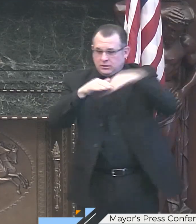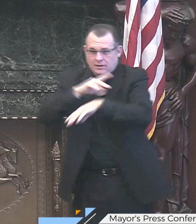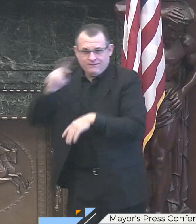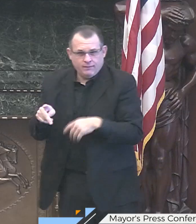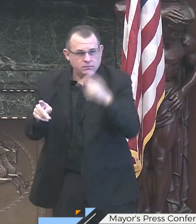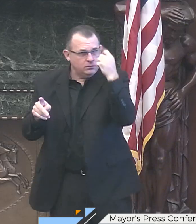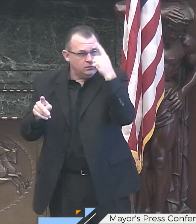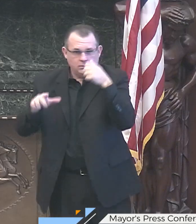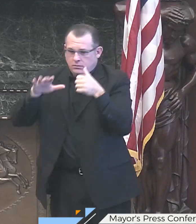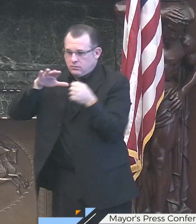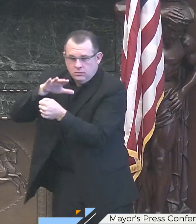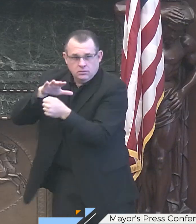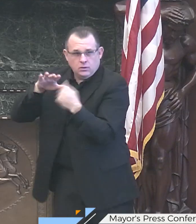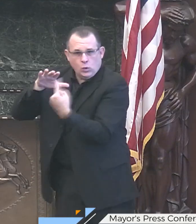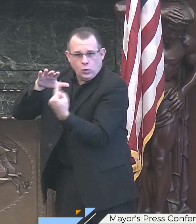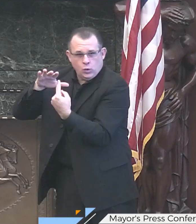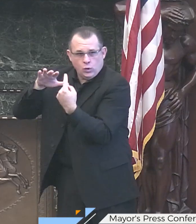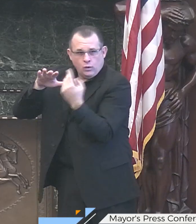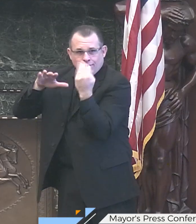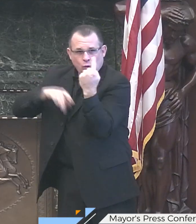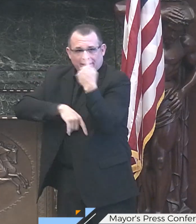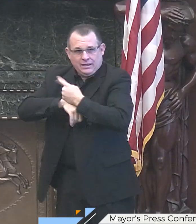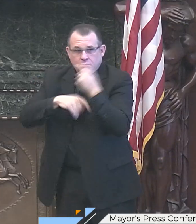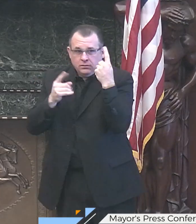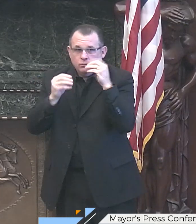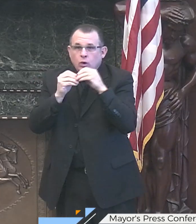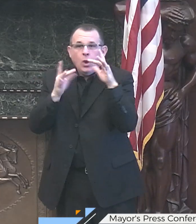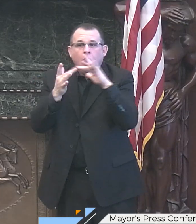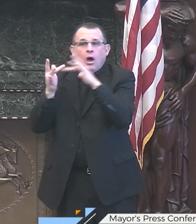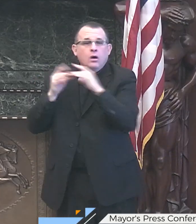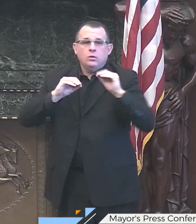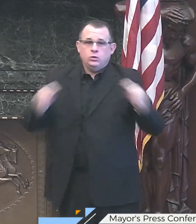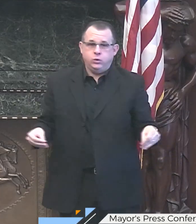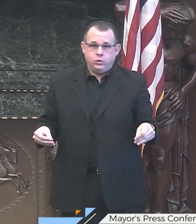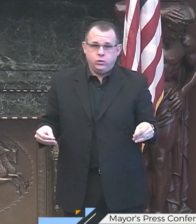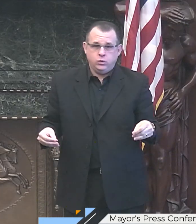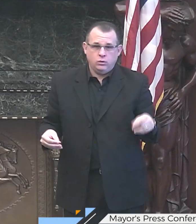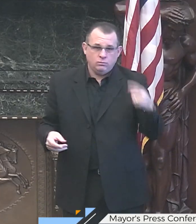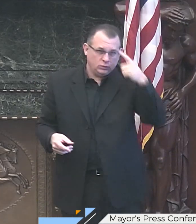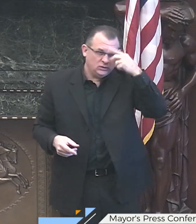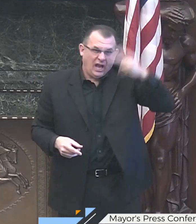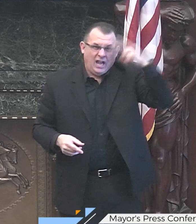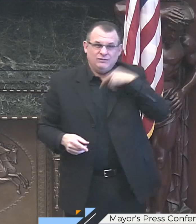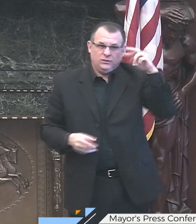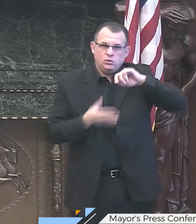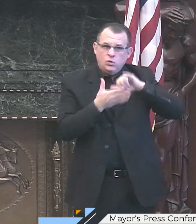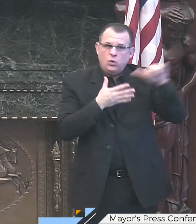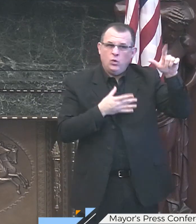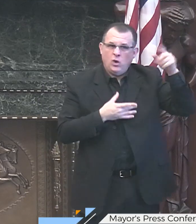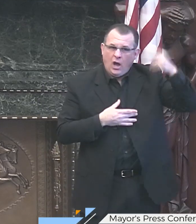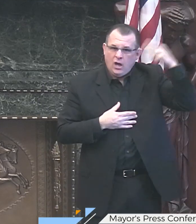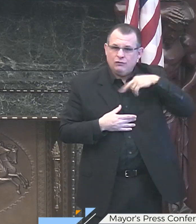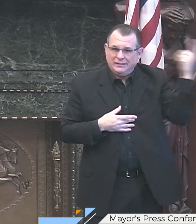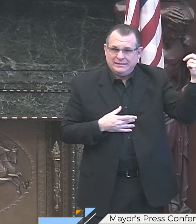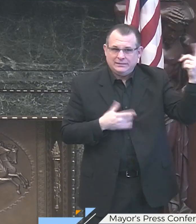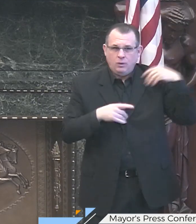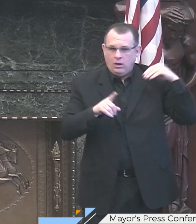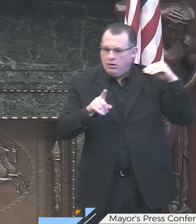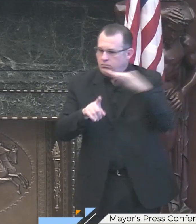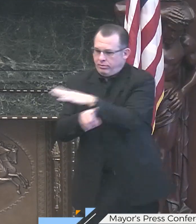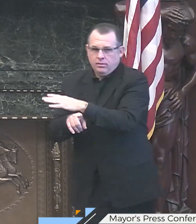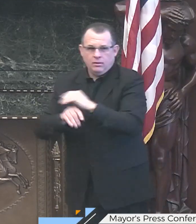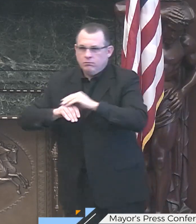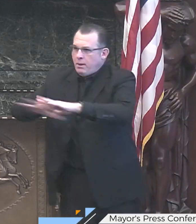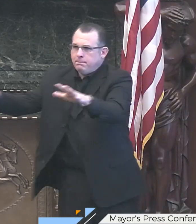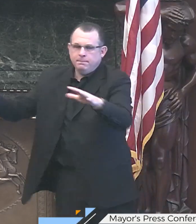to protect the people that you come in contact with here in Philadelphia. And, we've talked a lot about what not to